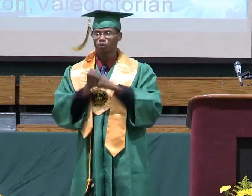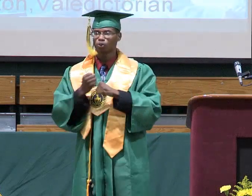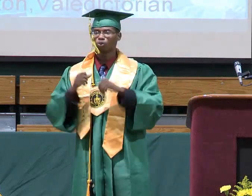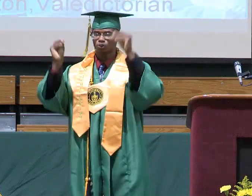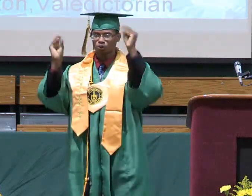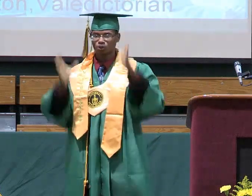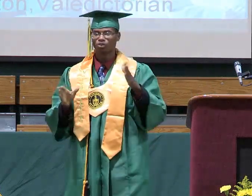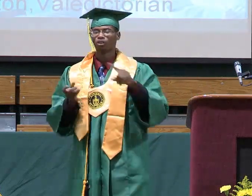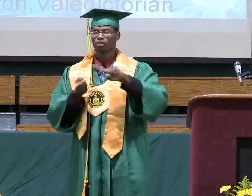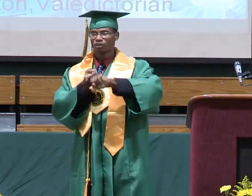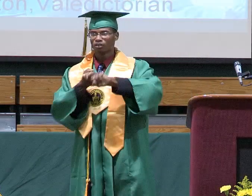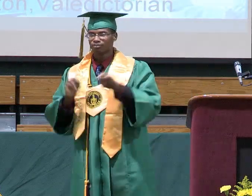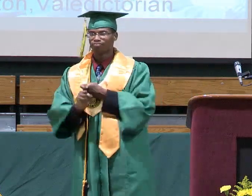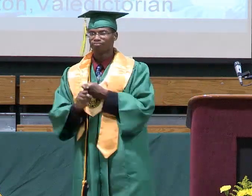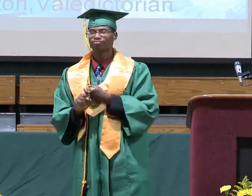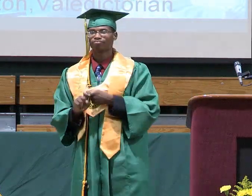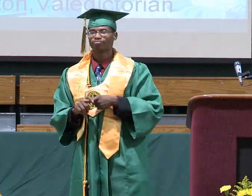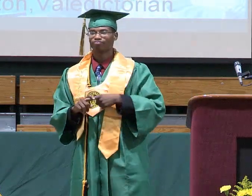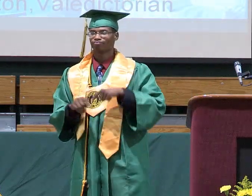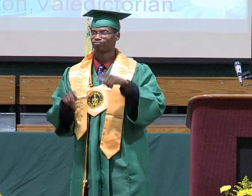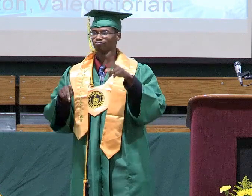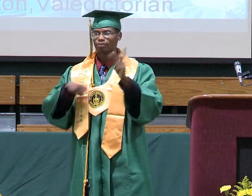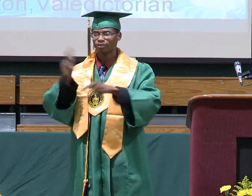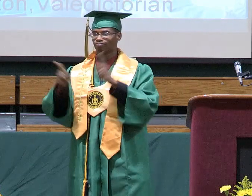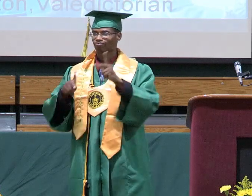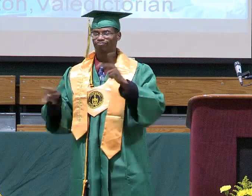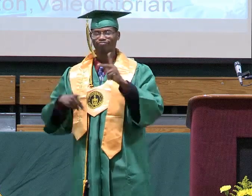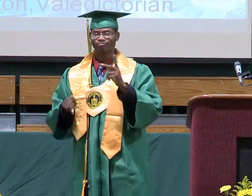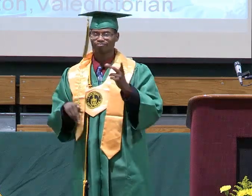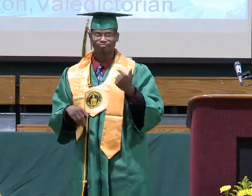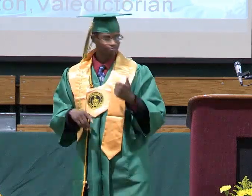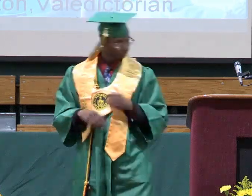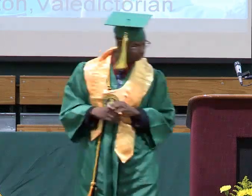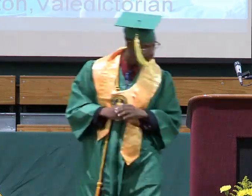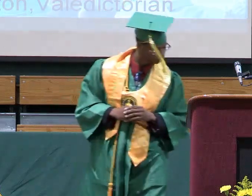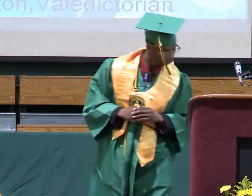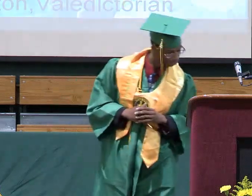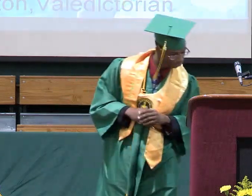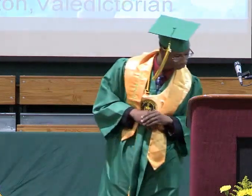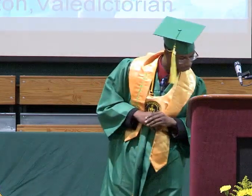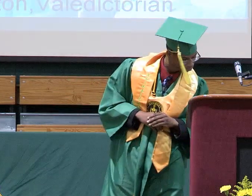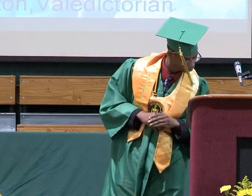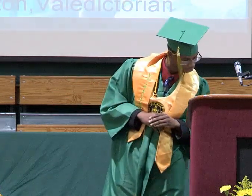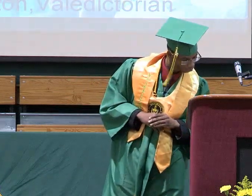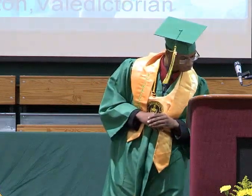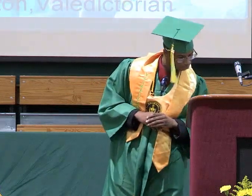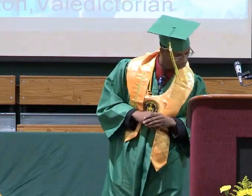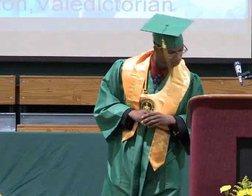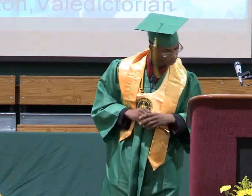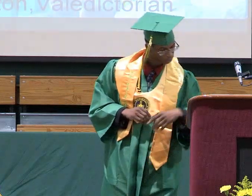I want to thank my teachers, my friends, everybody who's been involved with my education for all of your